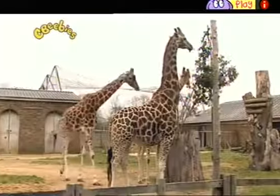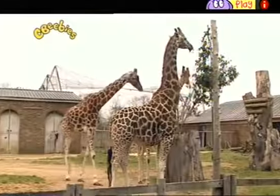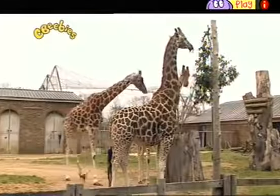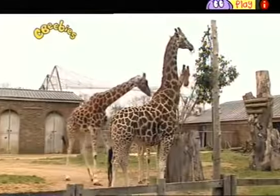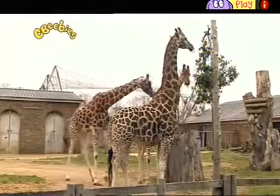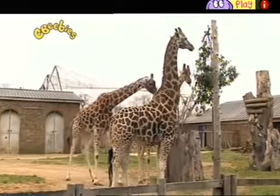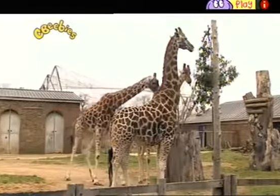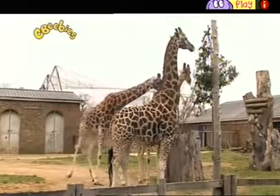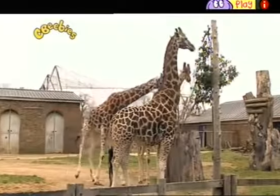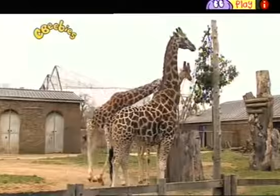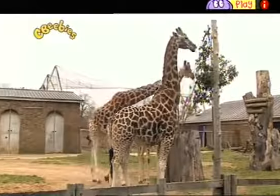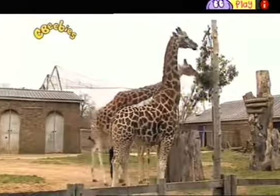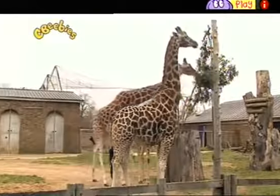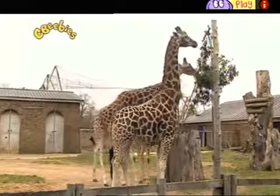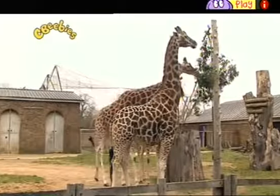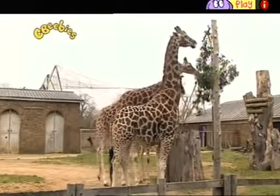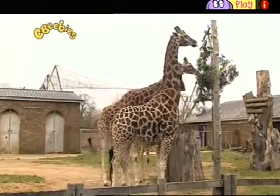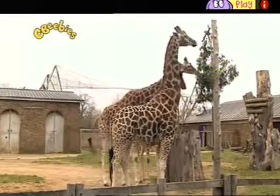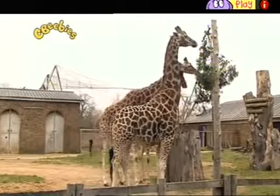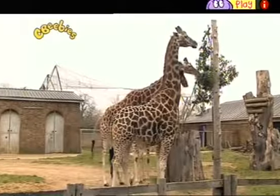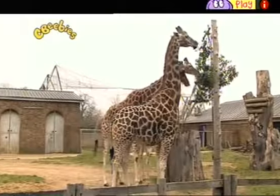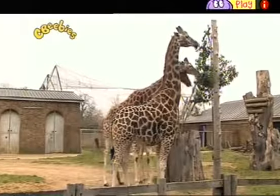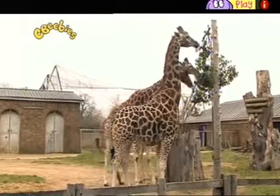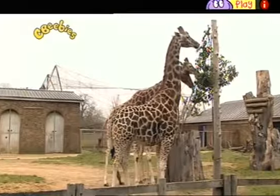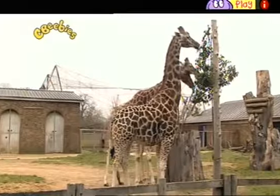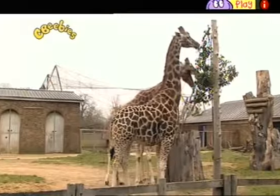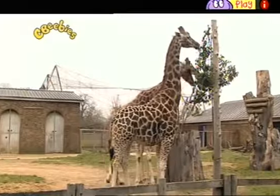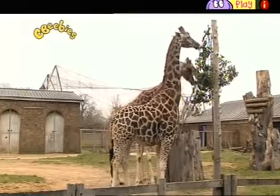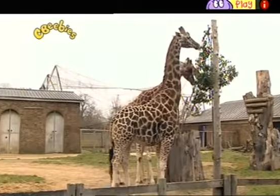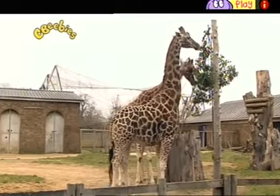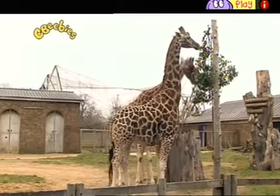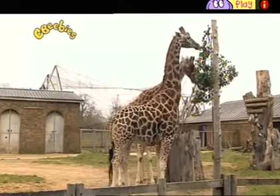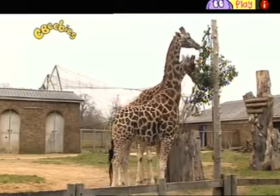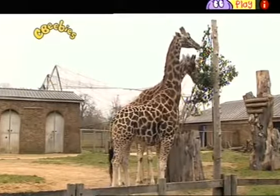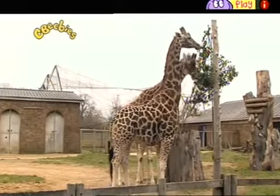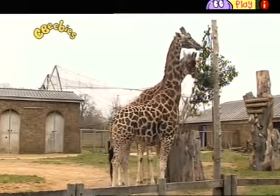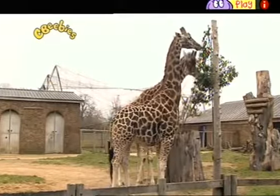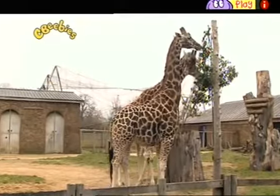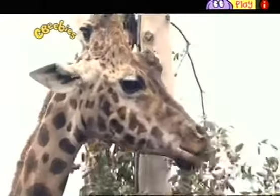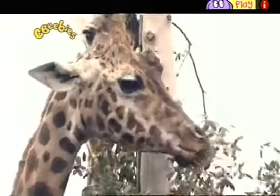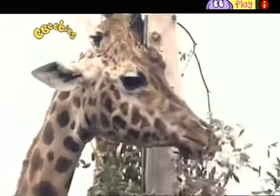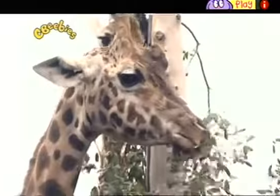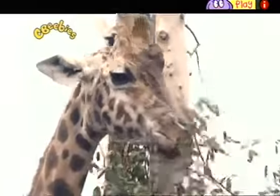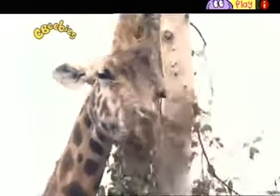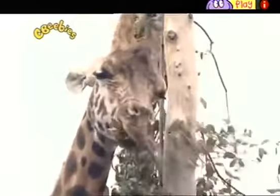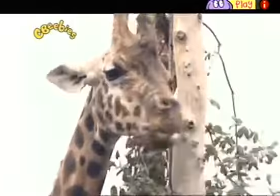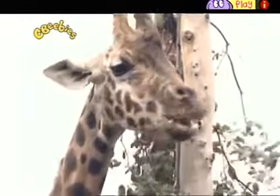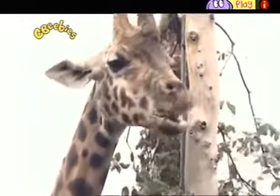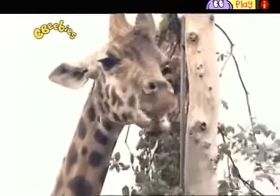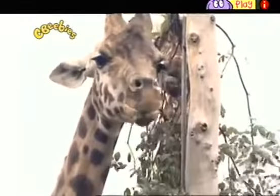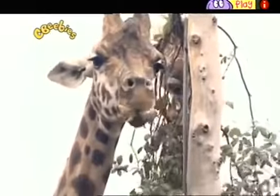The giraffes are hungry. They're eating leaves. Bye-bye, giraffe. Bye-bye, animals.